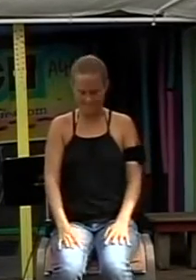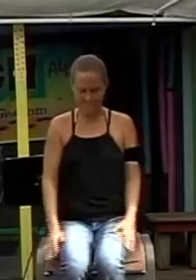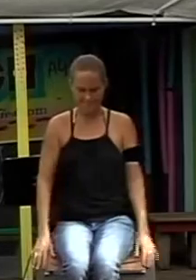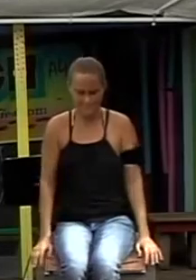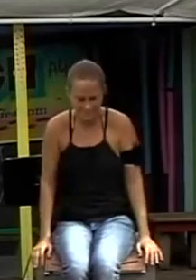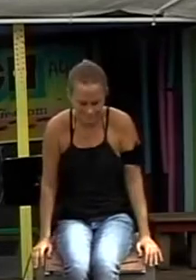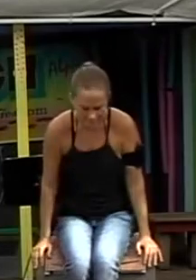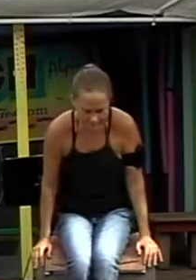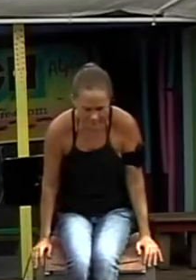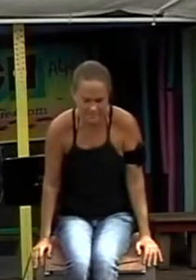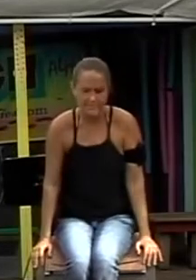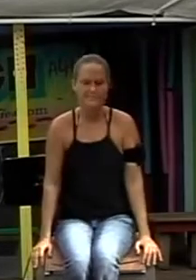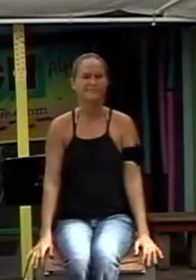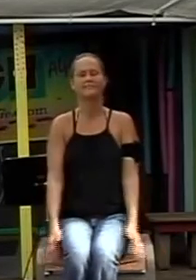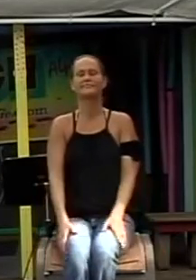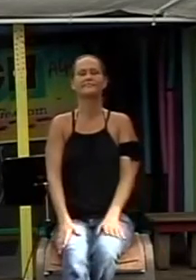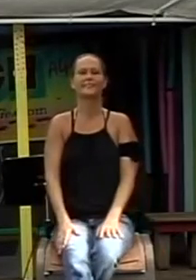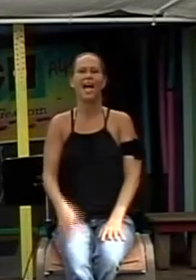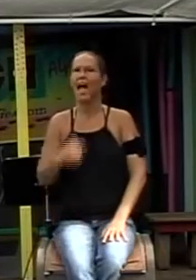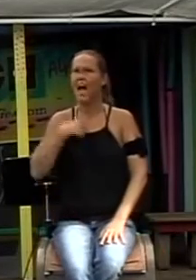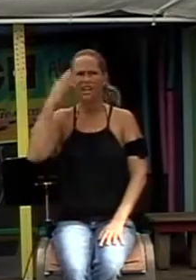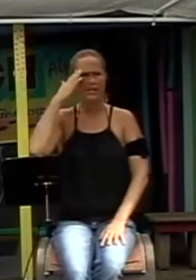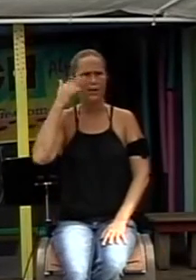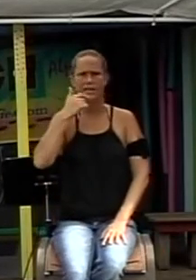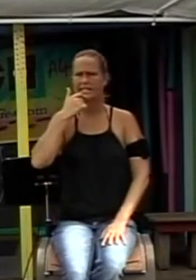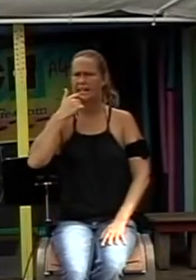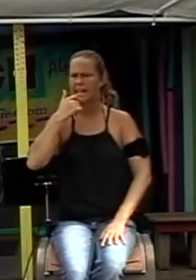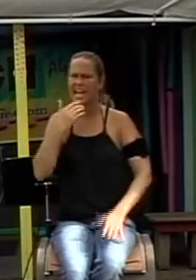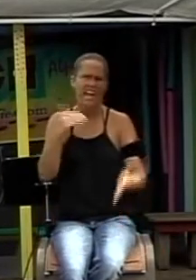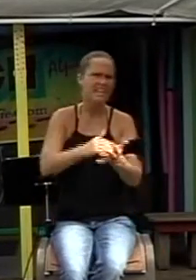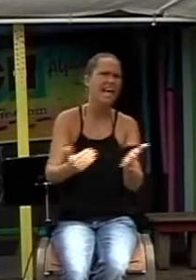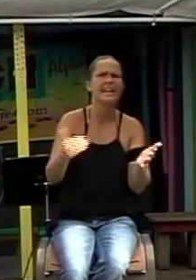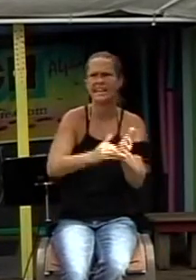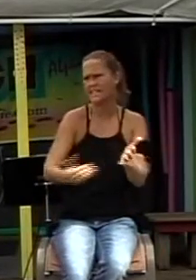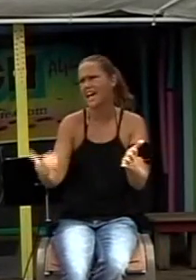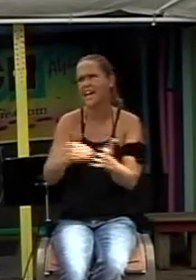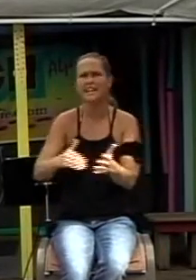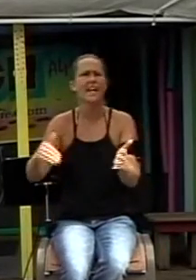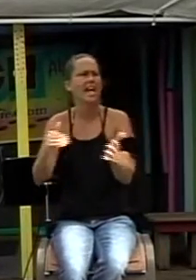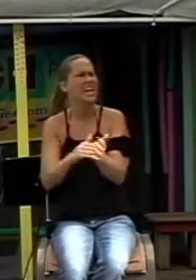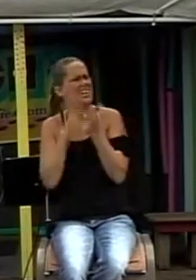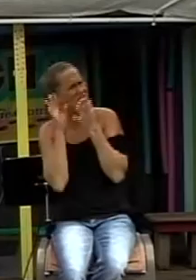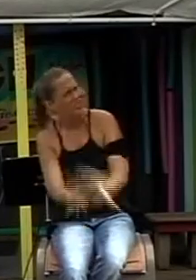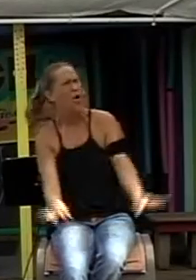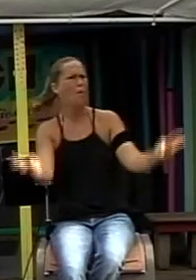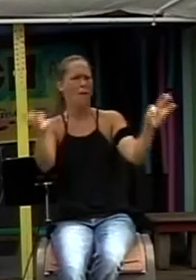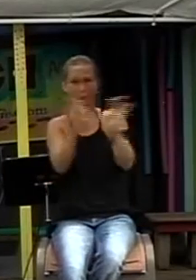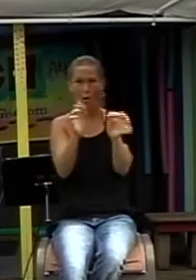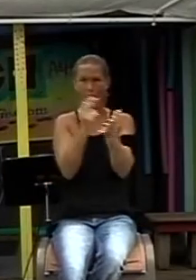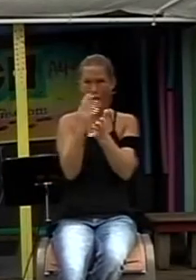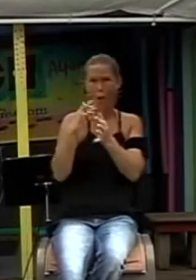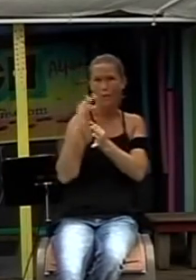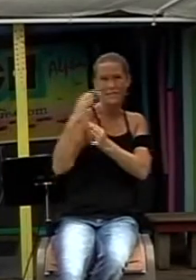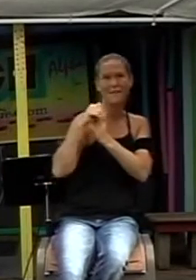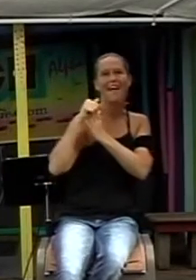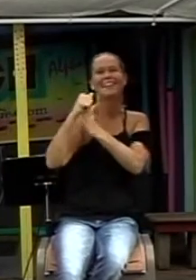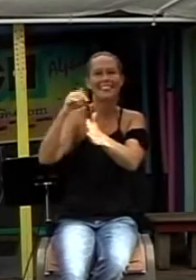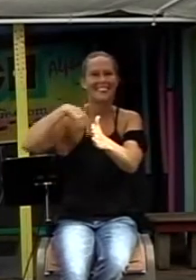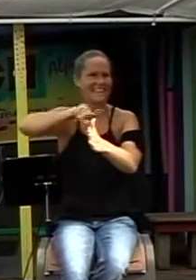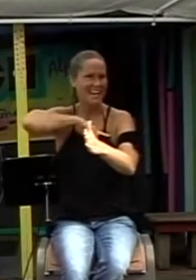the entire gospel than being led of the Spirit, allowing God to lead. Jesus told the